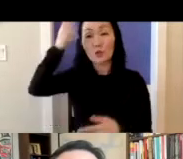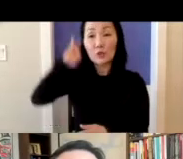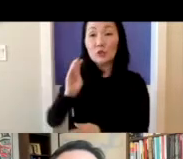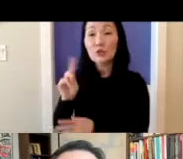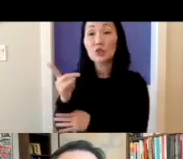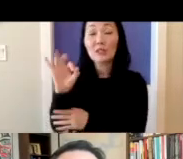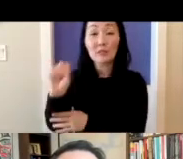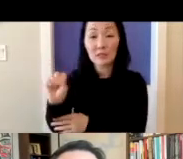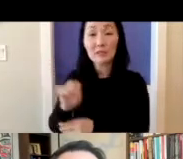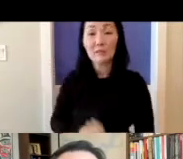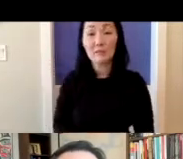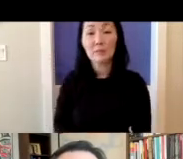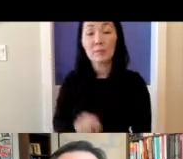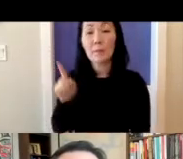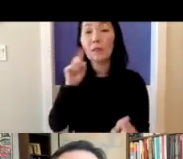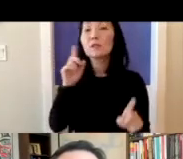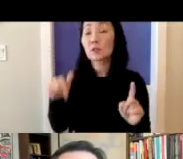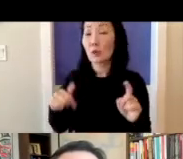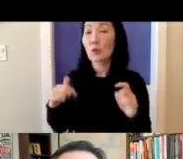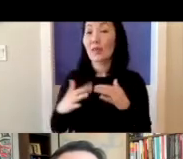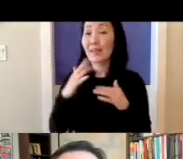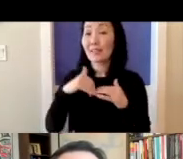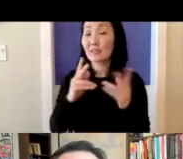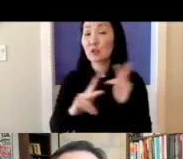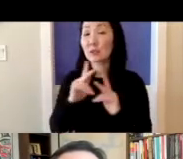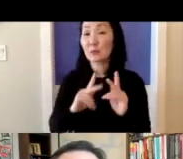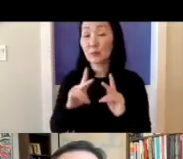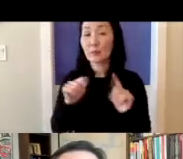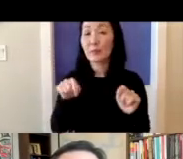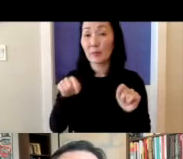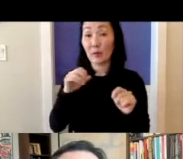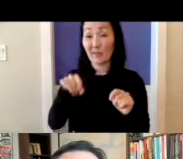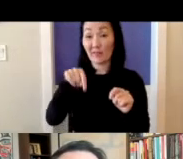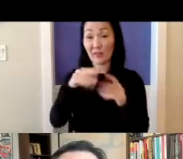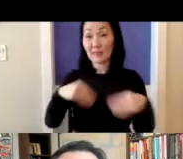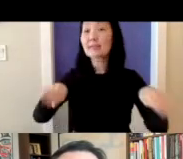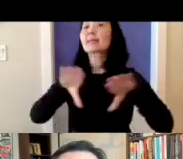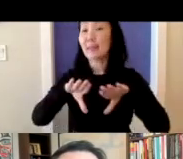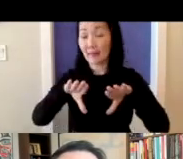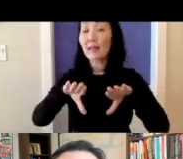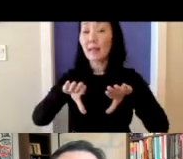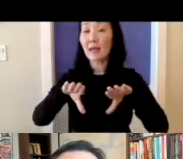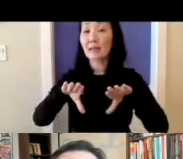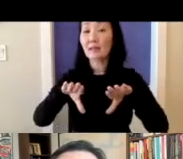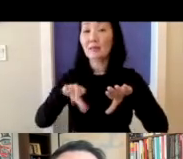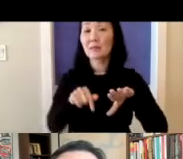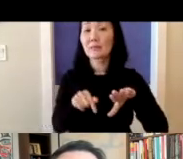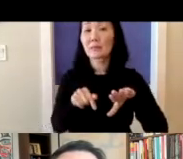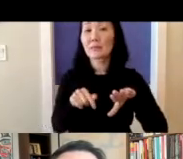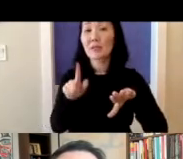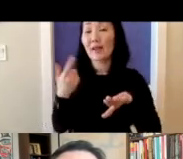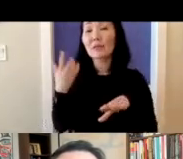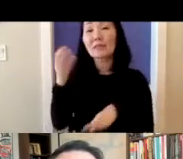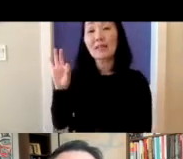emerging role of the Indigenous peoples of this land, and how the idea of Indigenous